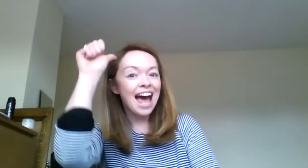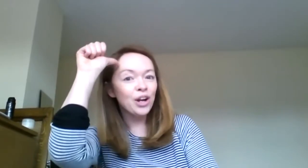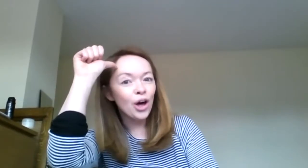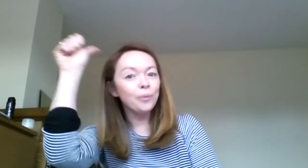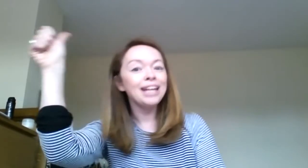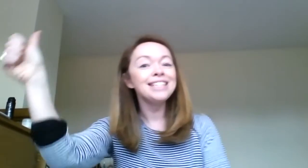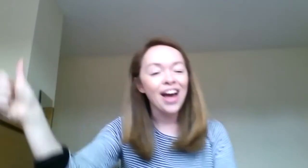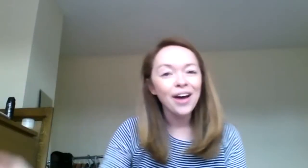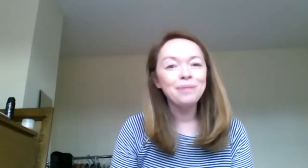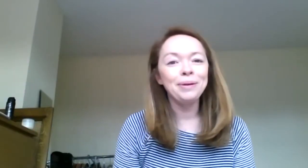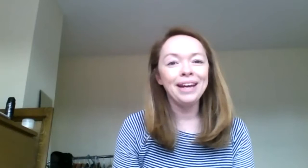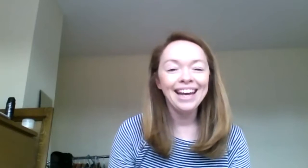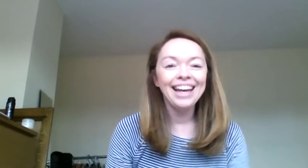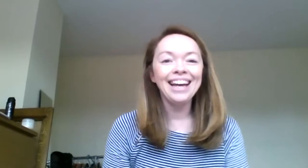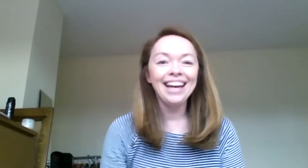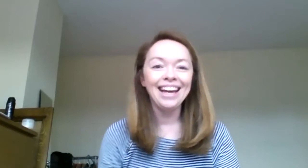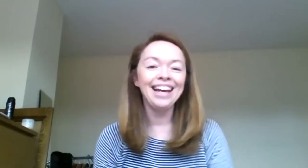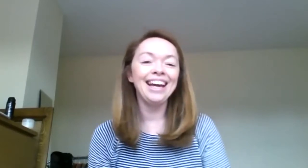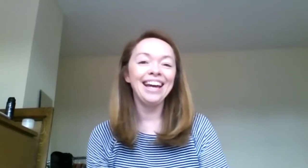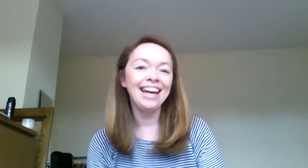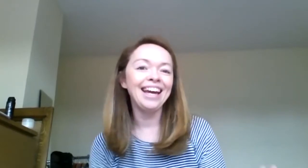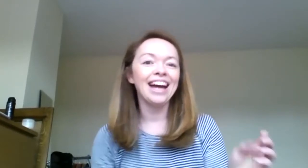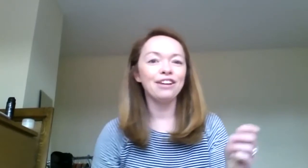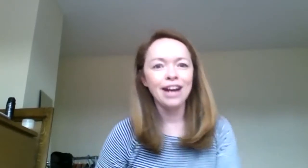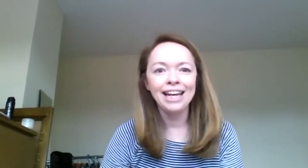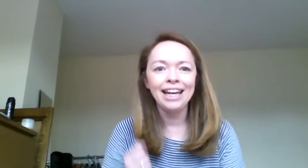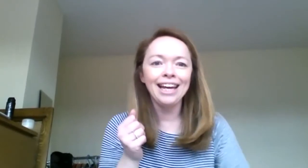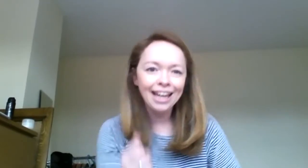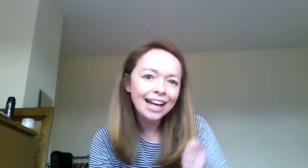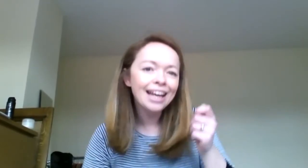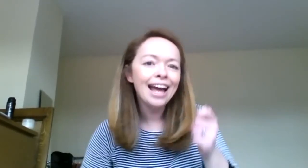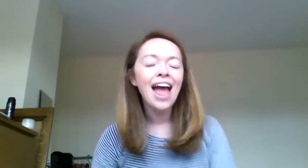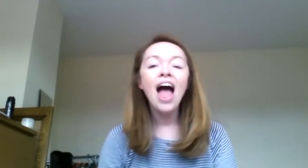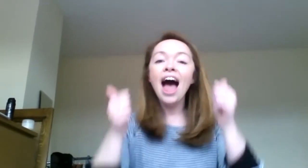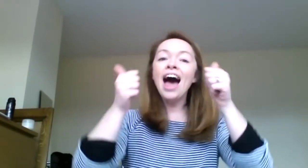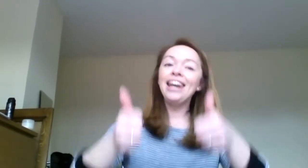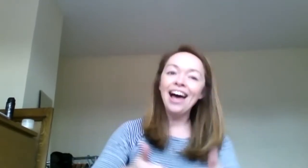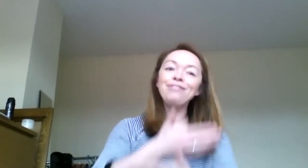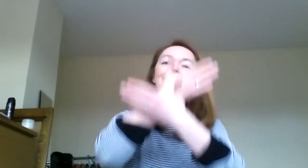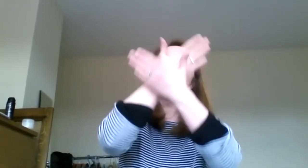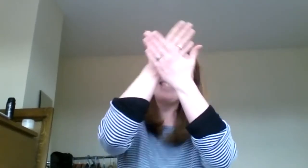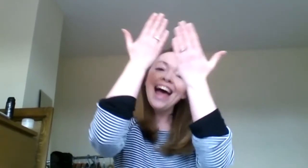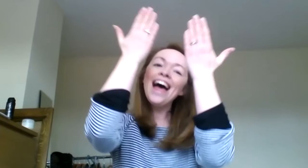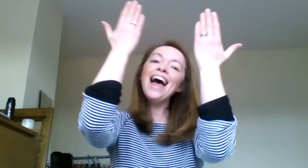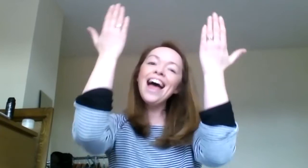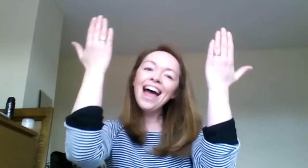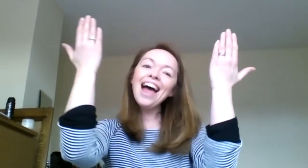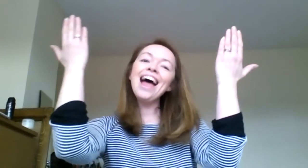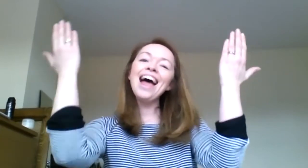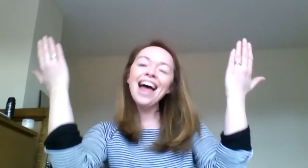And I know it's gonna be. Are you ready? A lovely